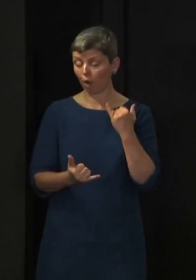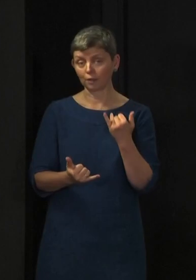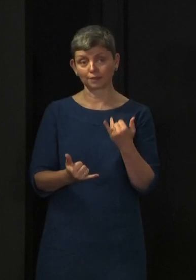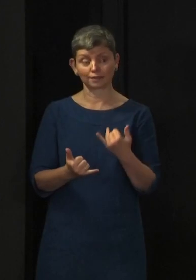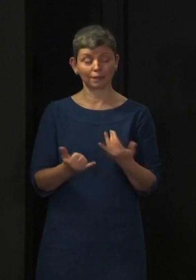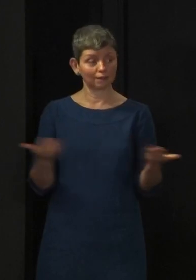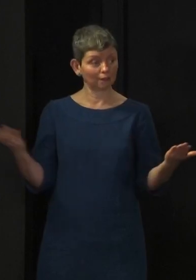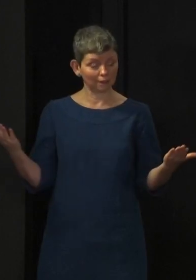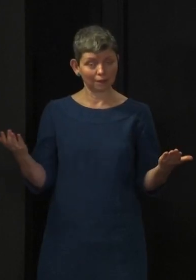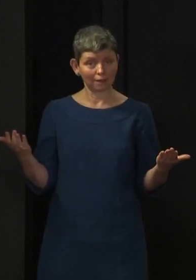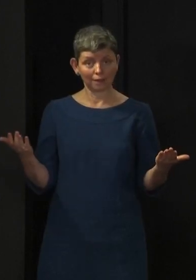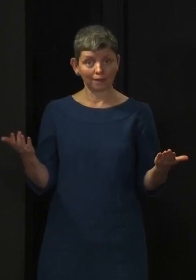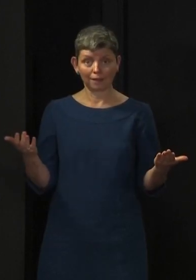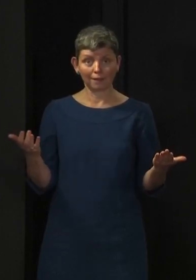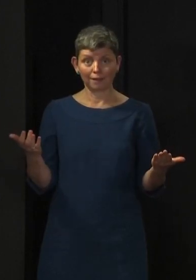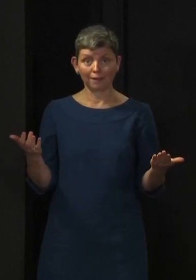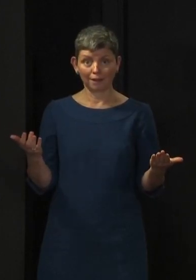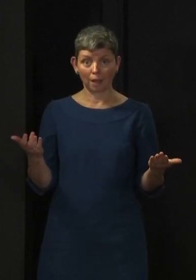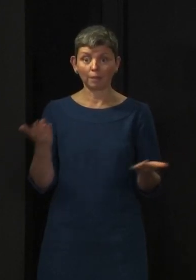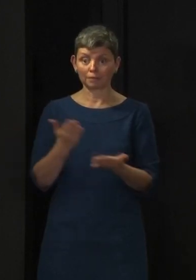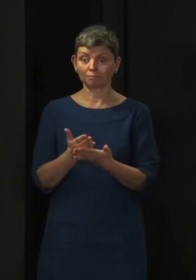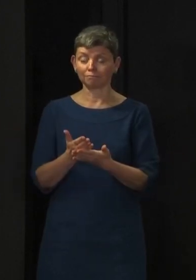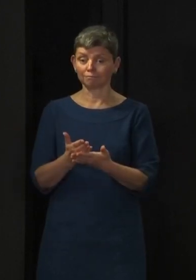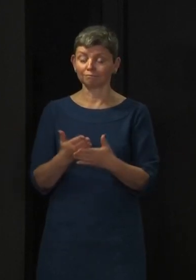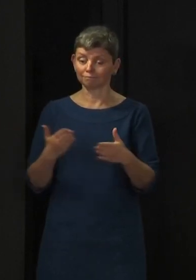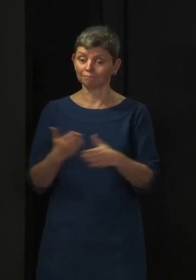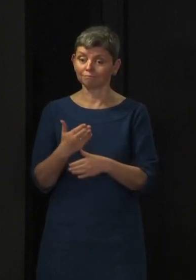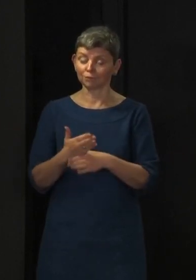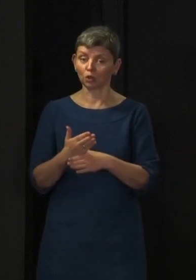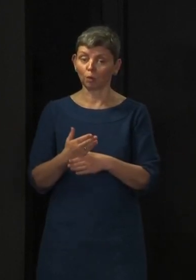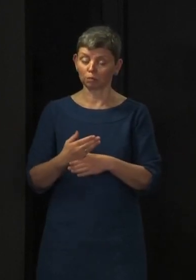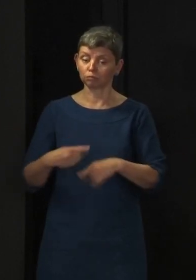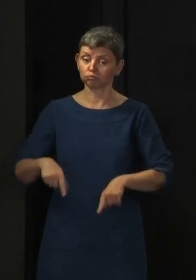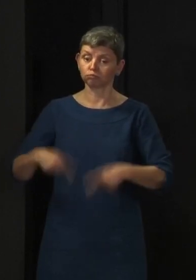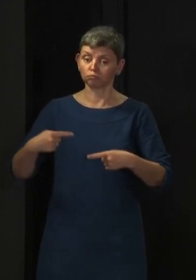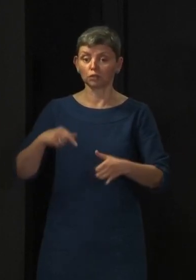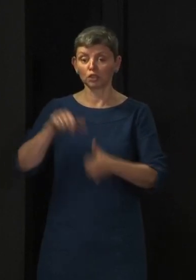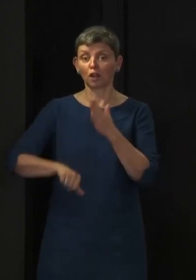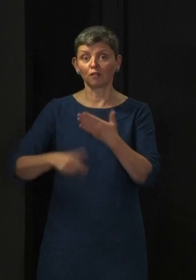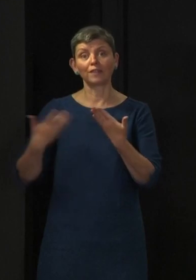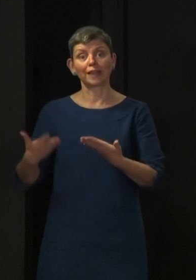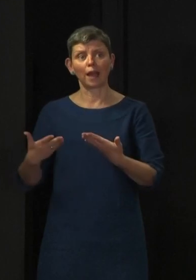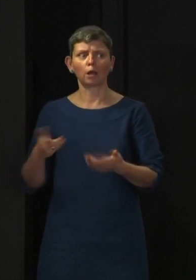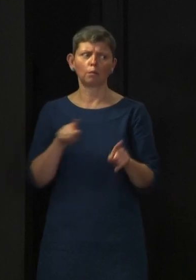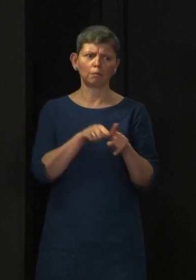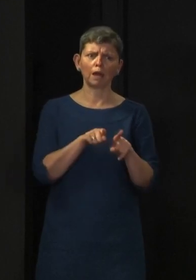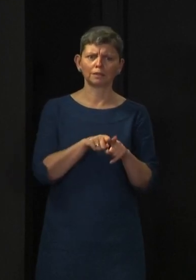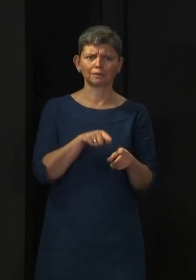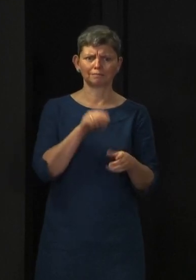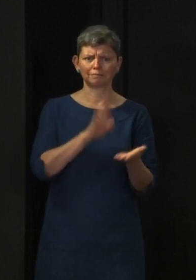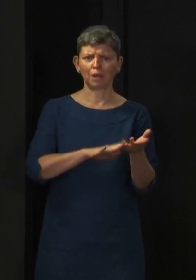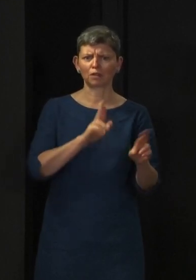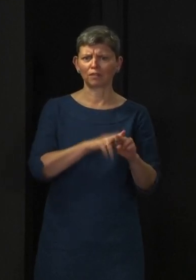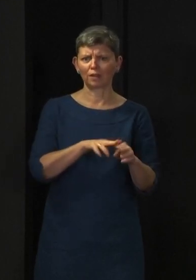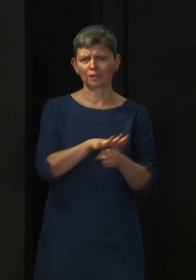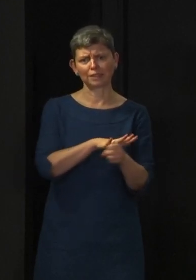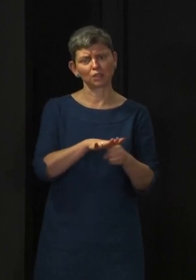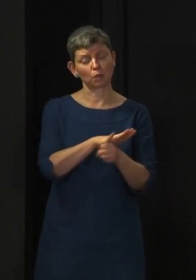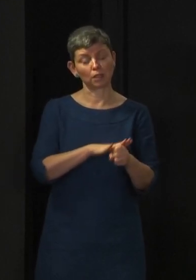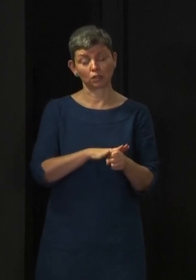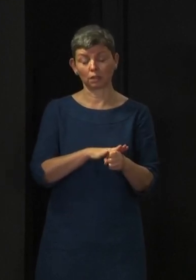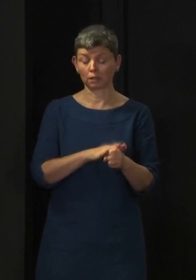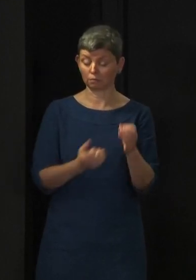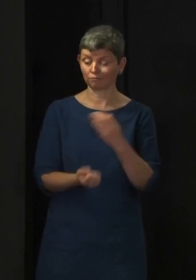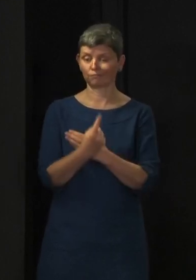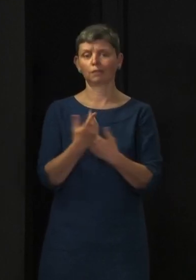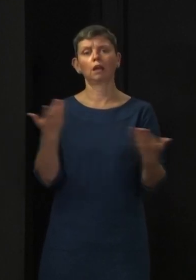It should never be an easy job, but at a time when it's got its particular challenges, obviously. So I'm sorry for having to stand